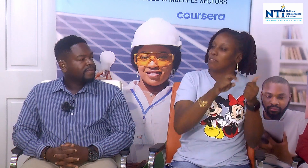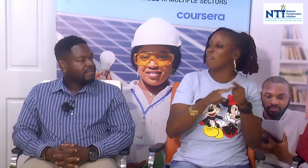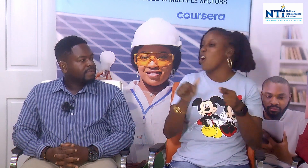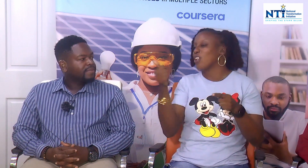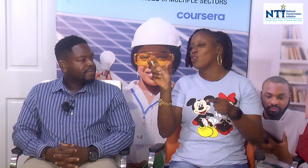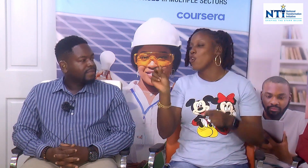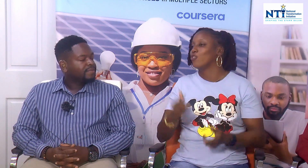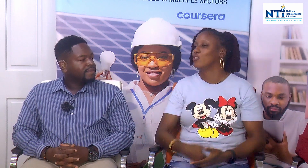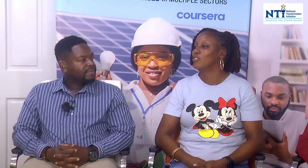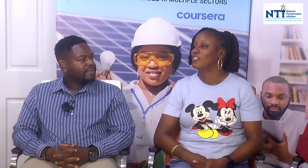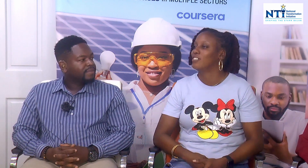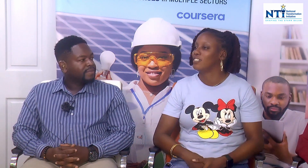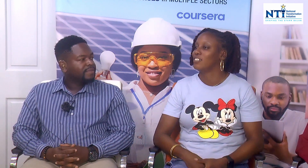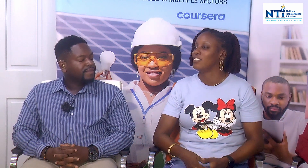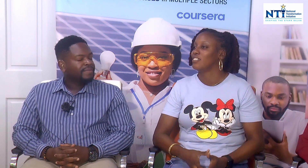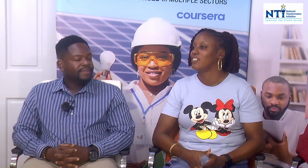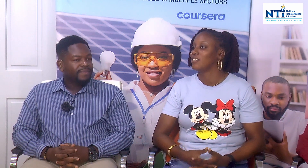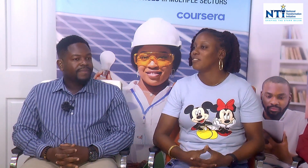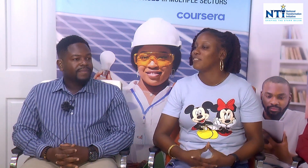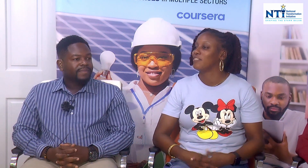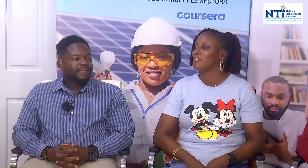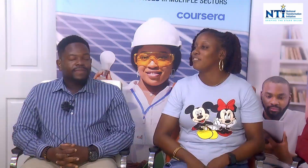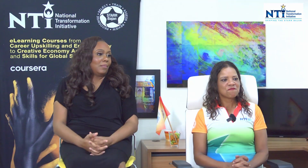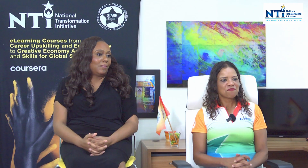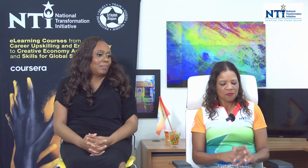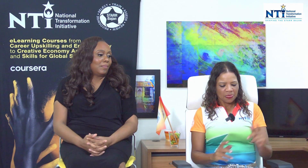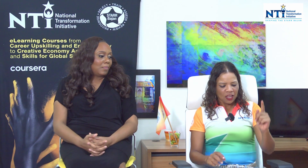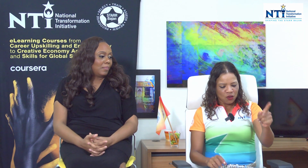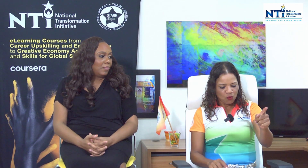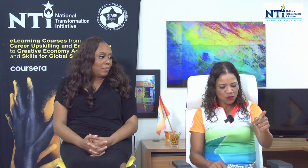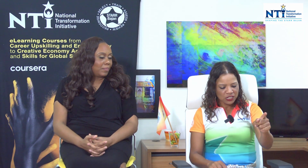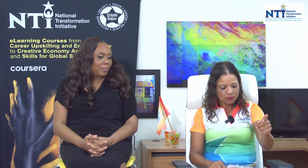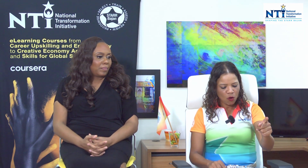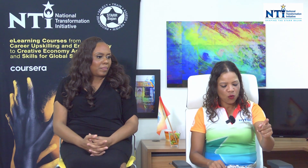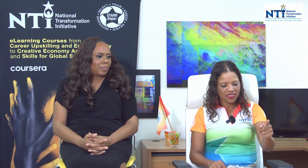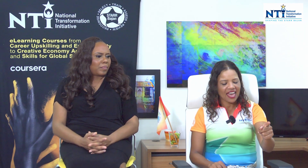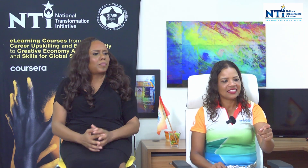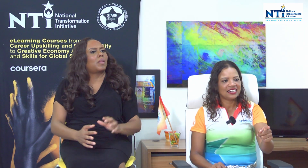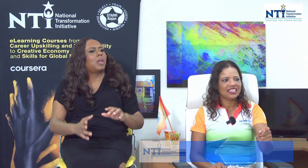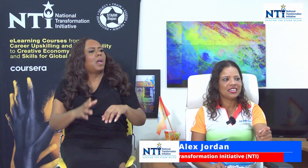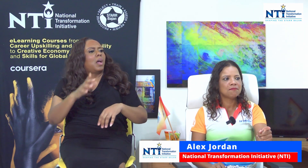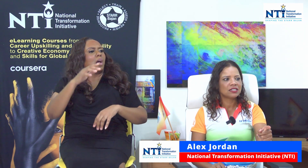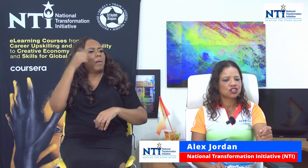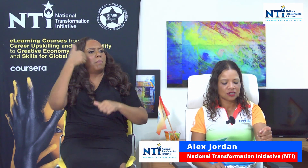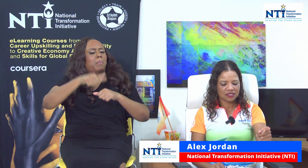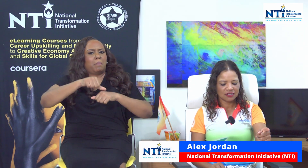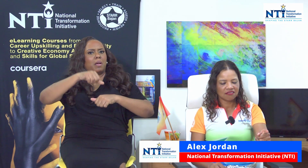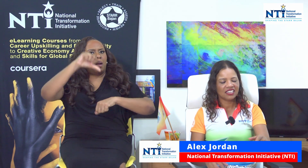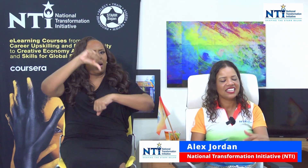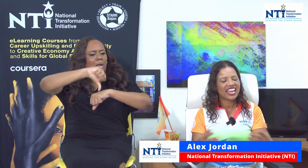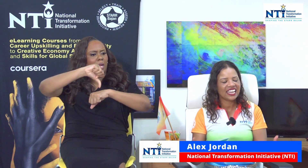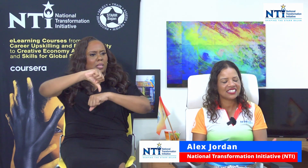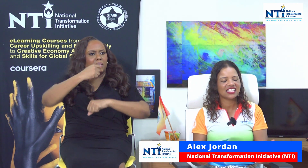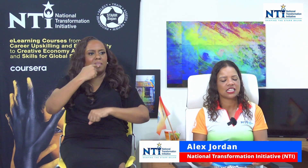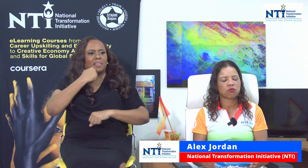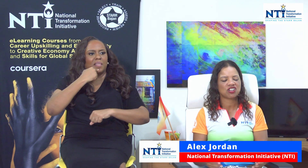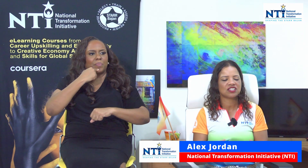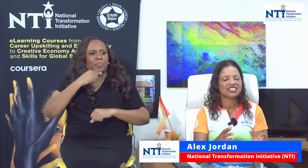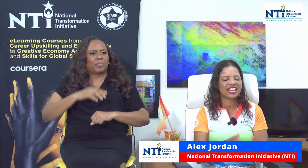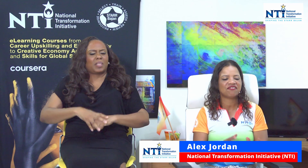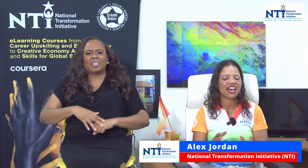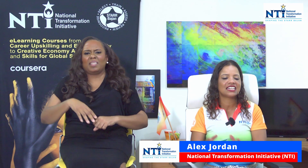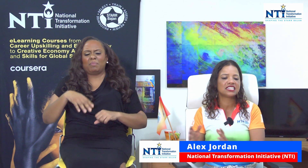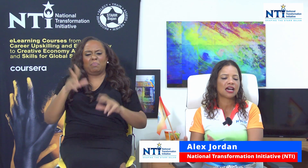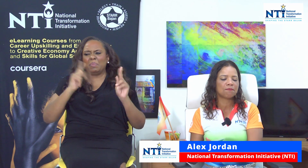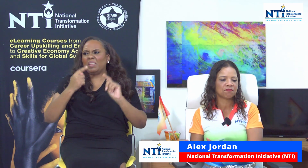times. Other times it's frustrating, other times it's not. When we spoke with Anthony, he mentioned he hates the